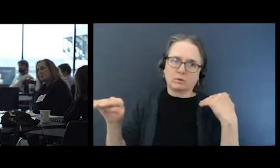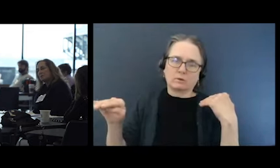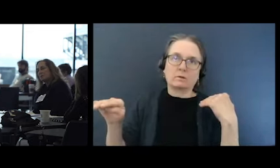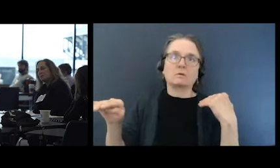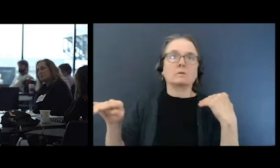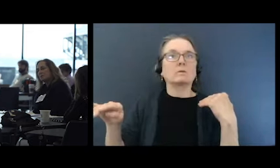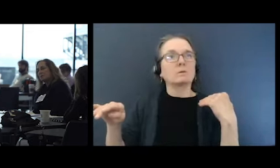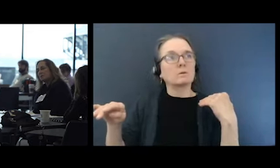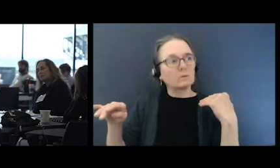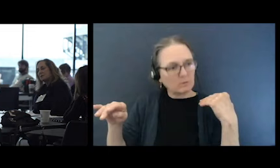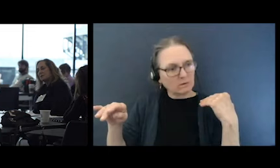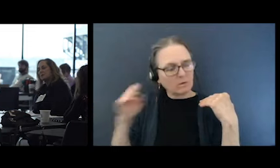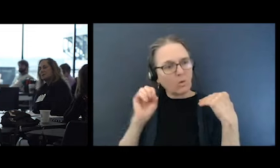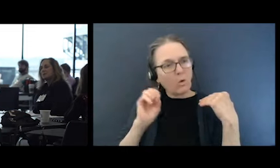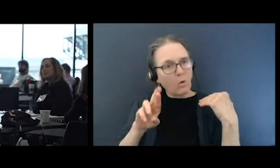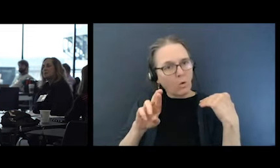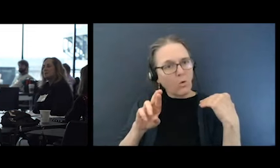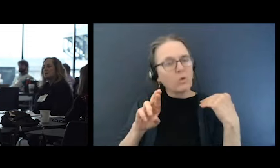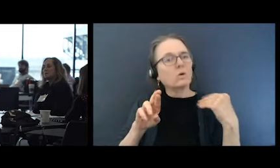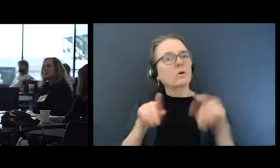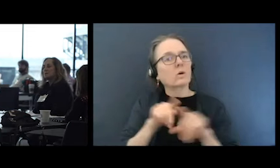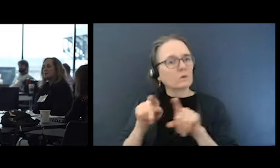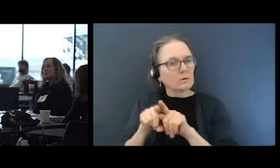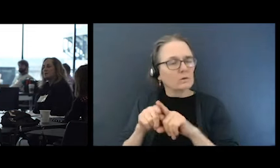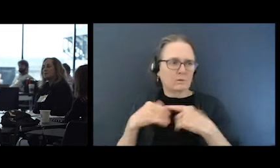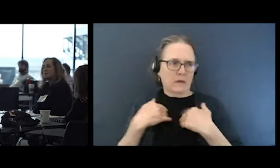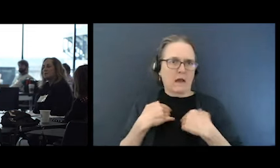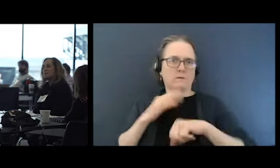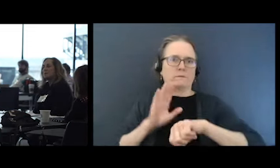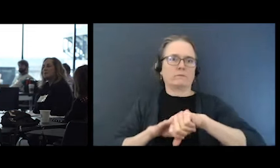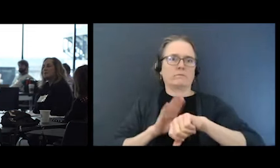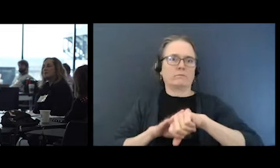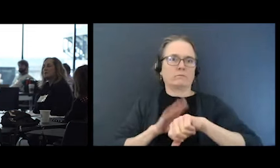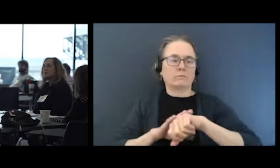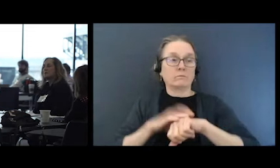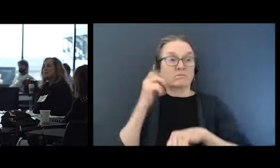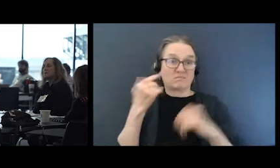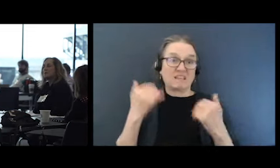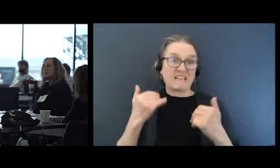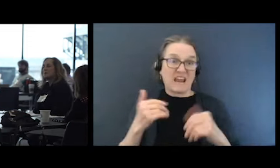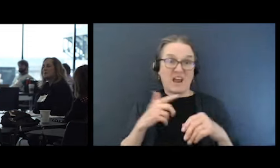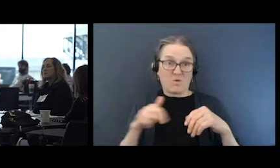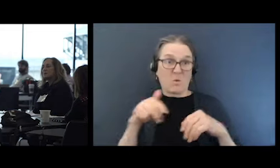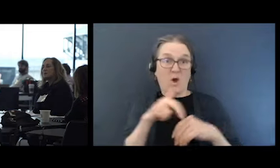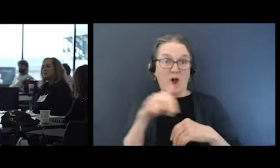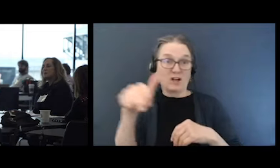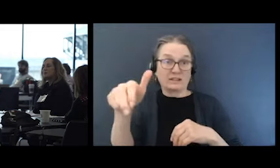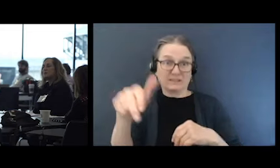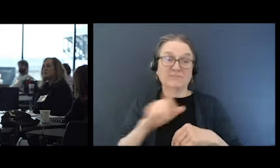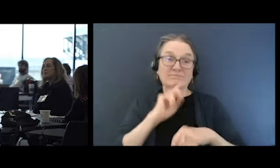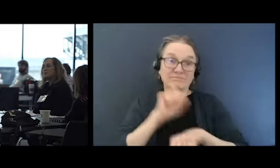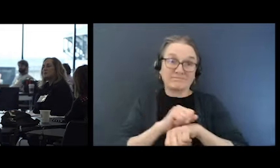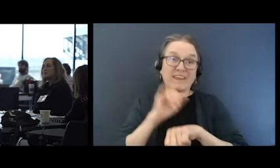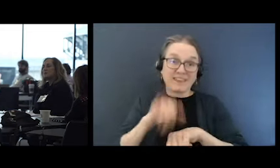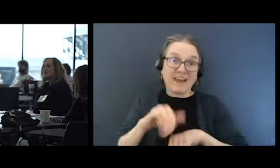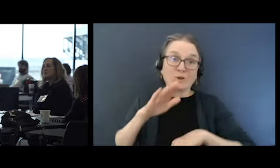So I guess this all just ties to maybe the way that commuters are informed about certain things.